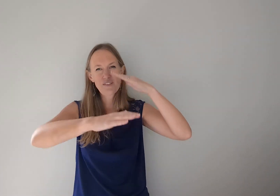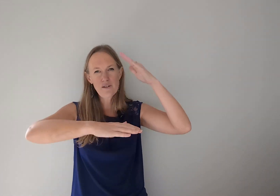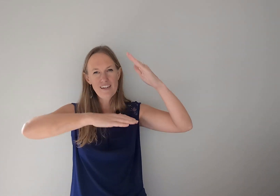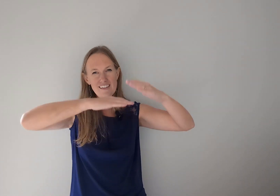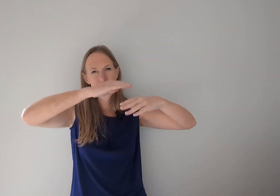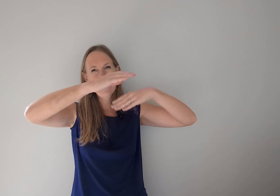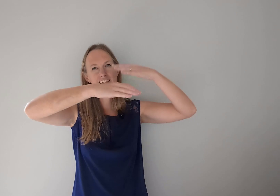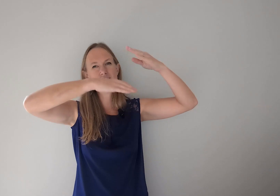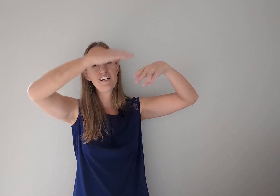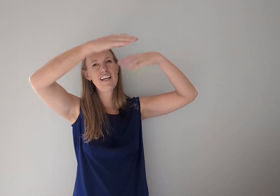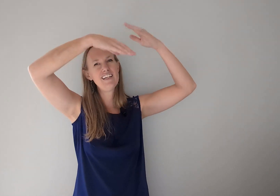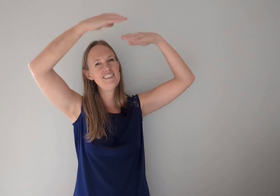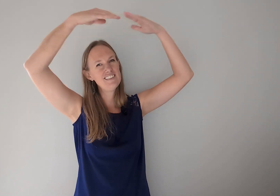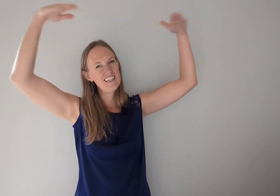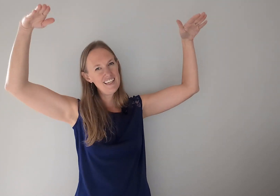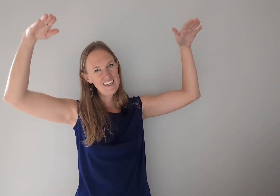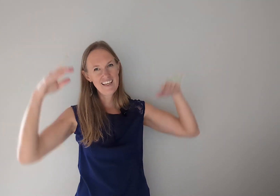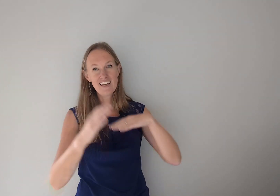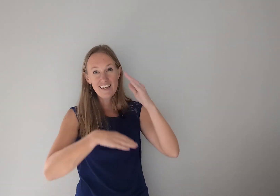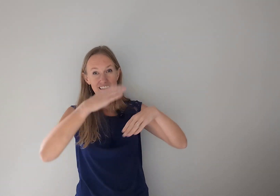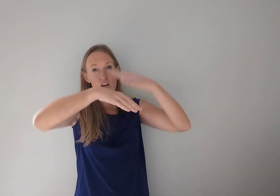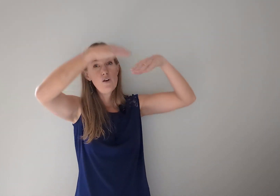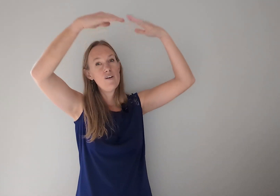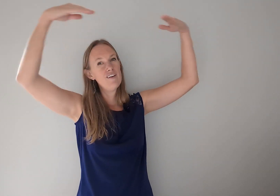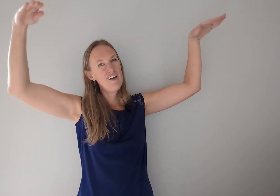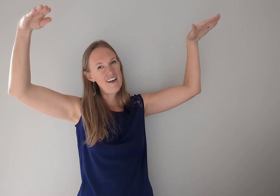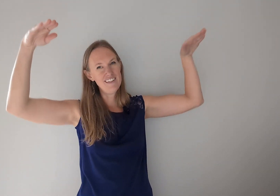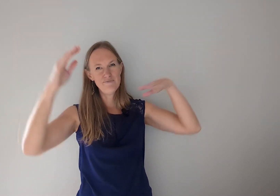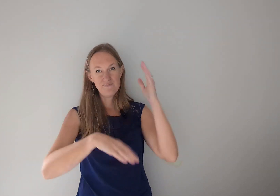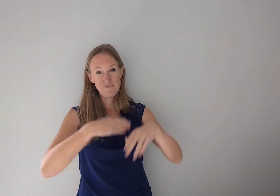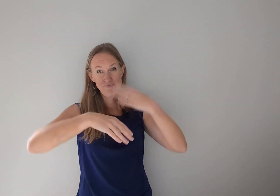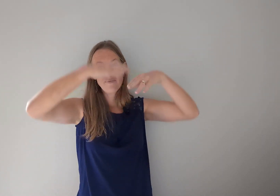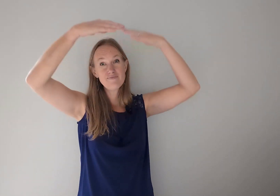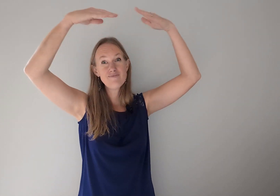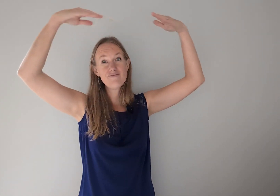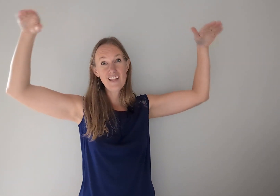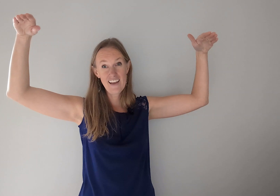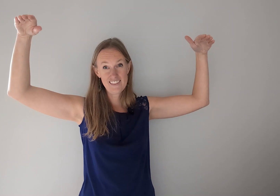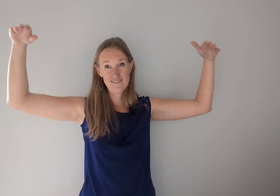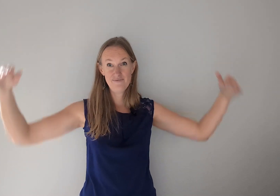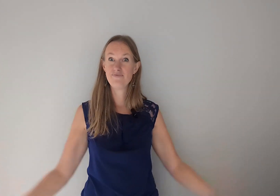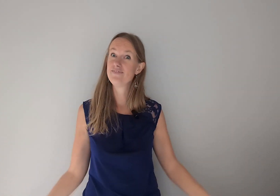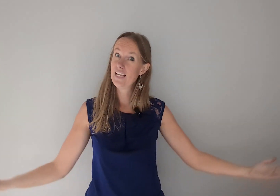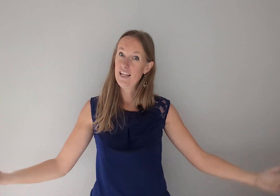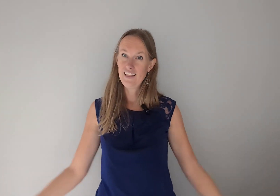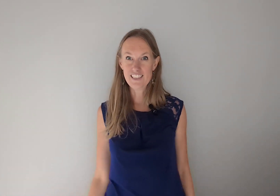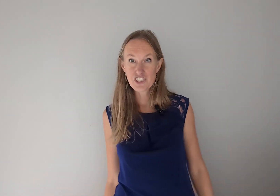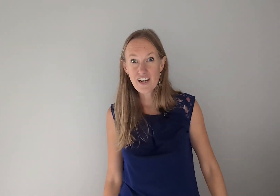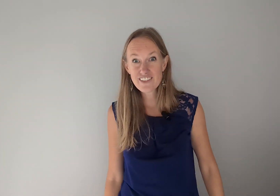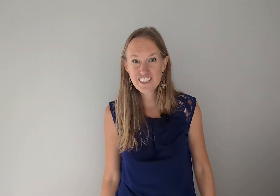we're going to hand over hand. Okay, heaven, heaven. Let's try verse